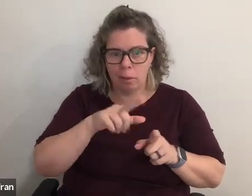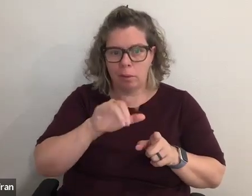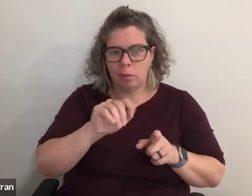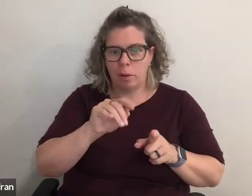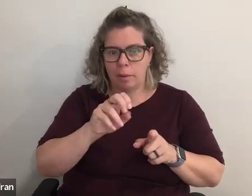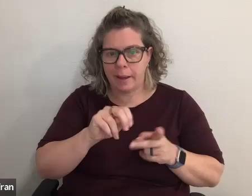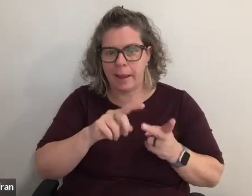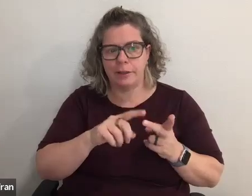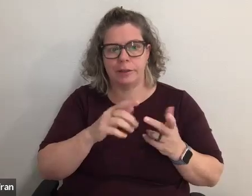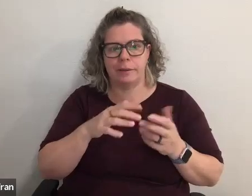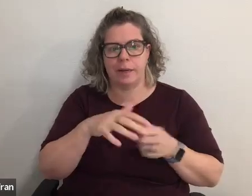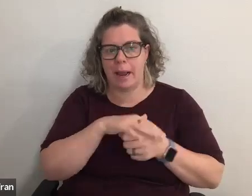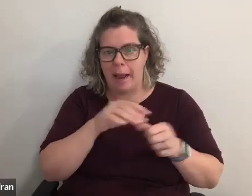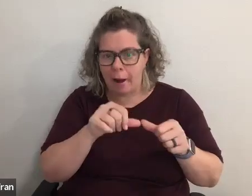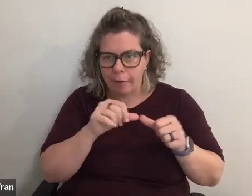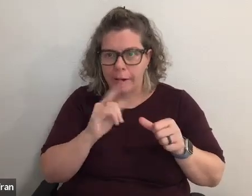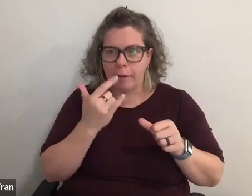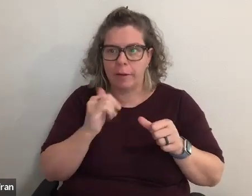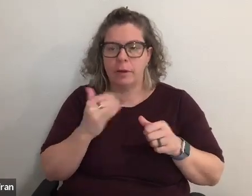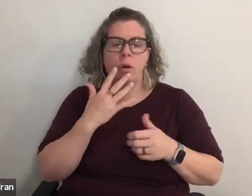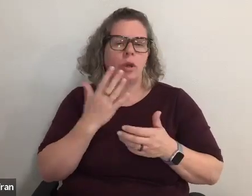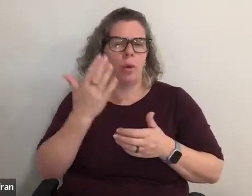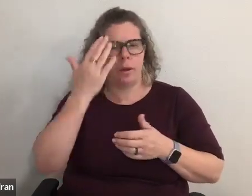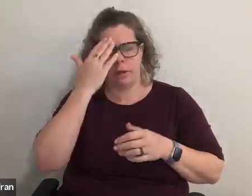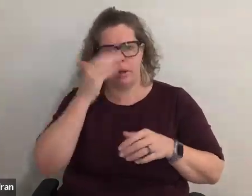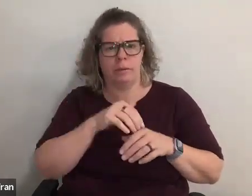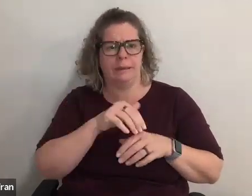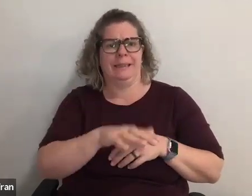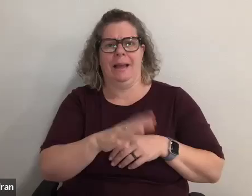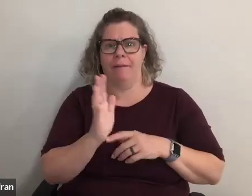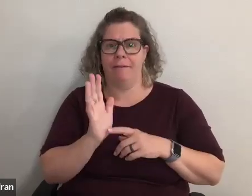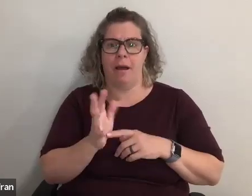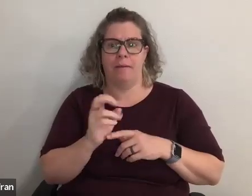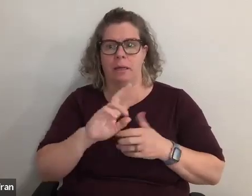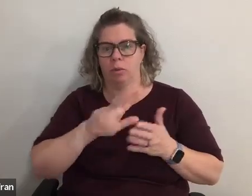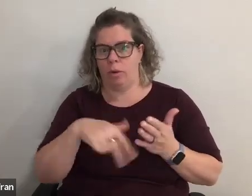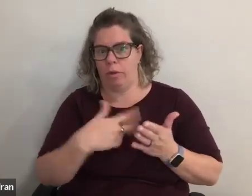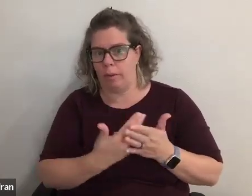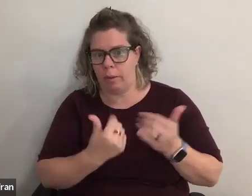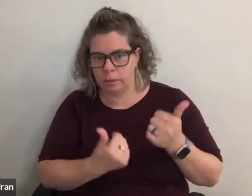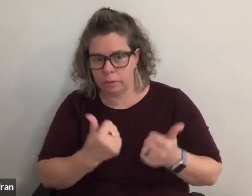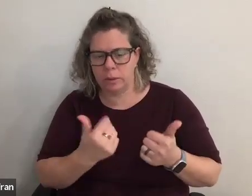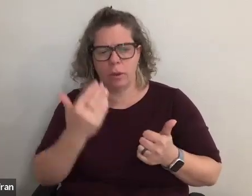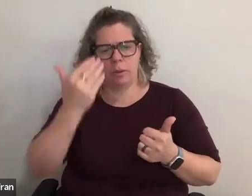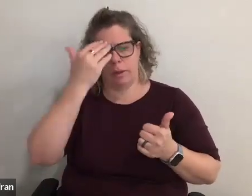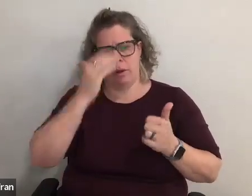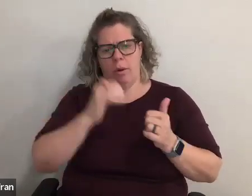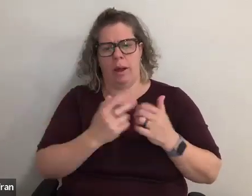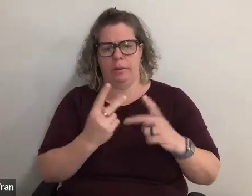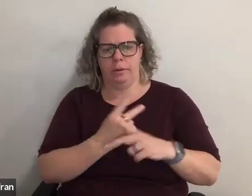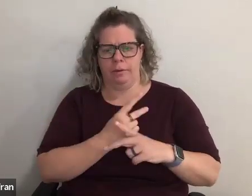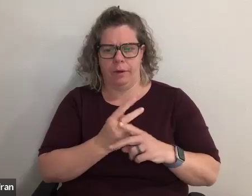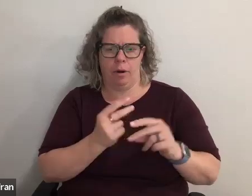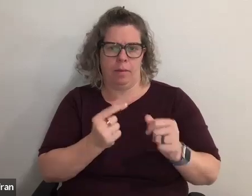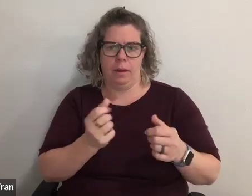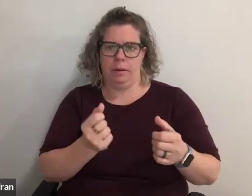where we're going, right? We know if our dispatch is 5 minutes down the road or if our dispatch is 3 hours. And so we know kind of how to navigate that right